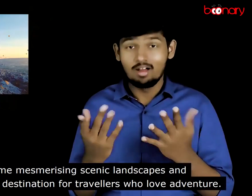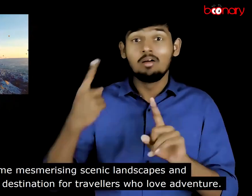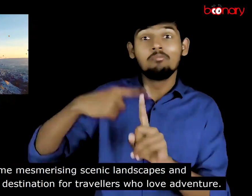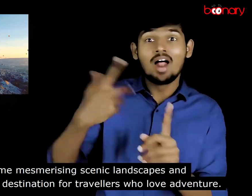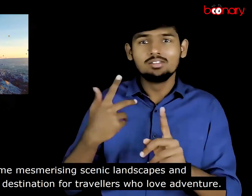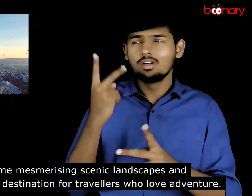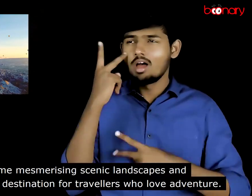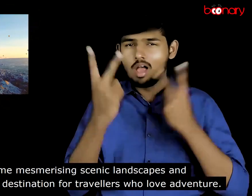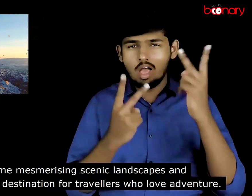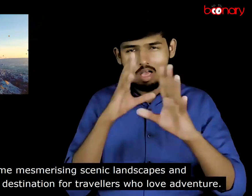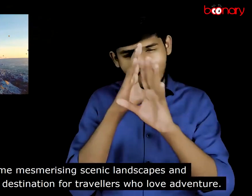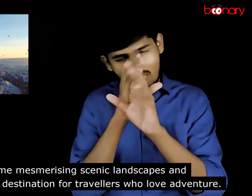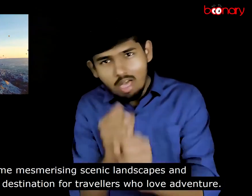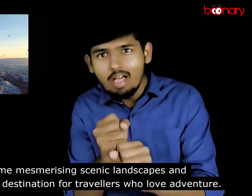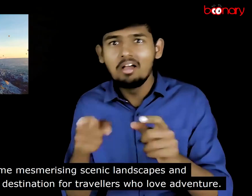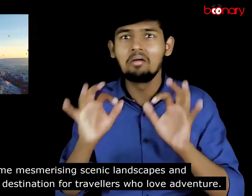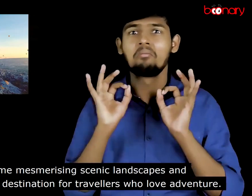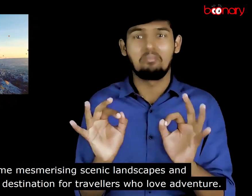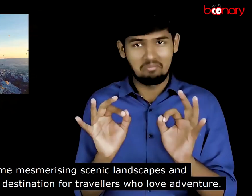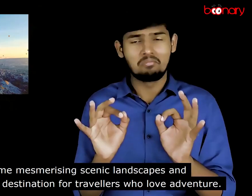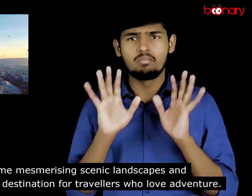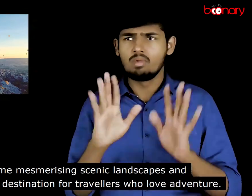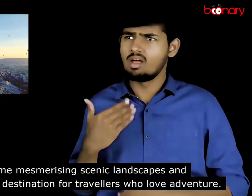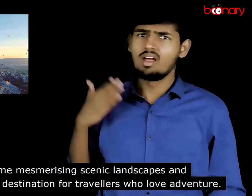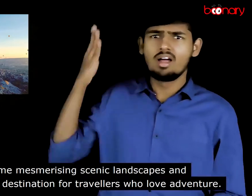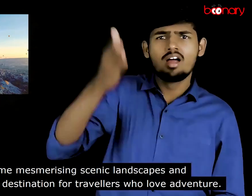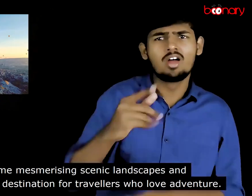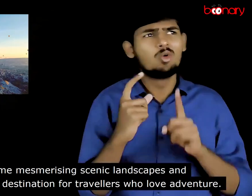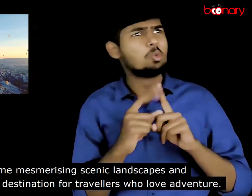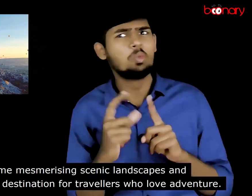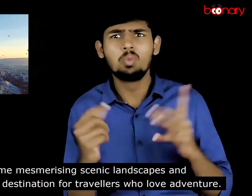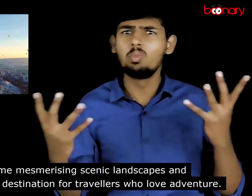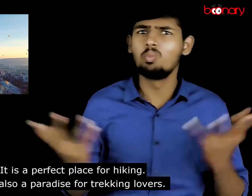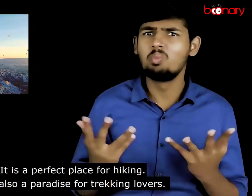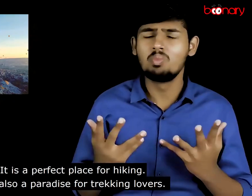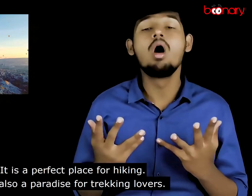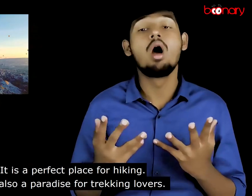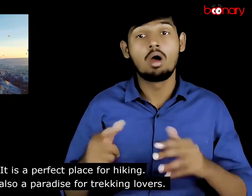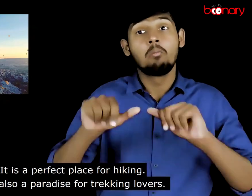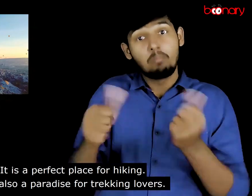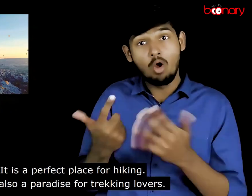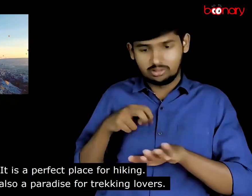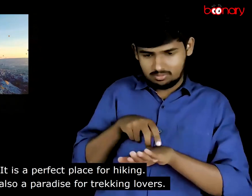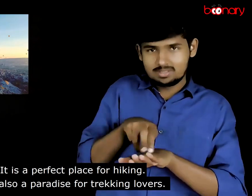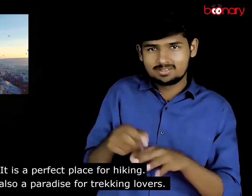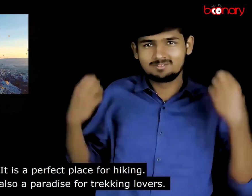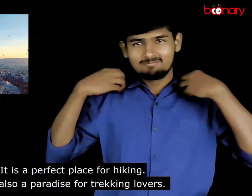attractive destination for travelers who love adventure. It is a perfect